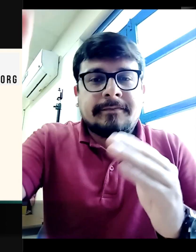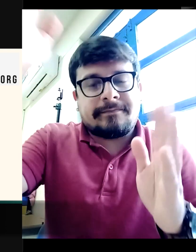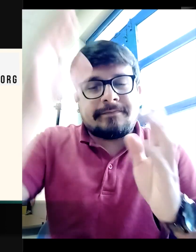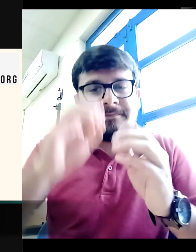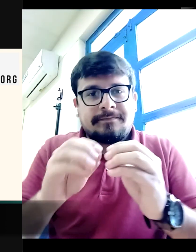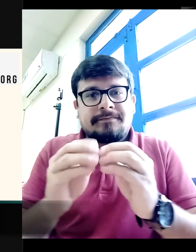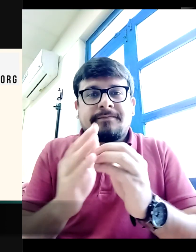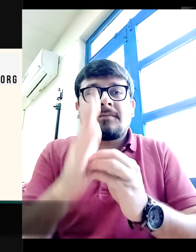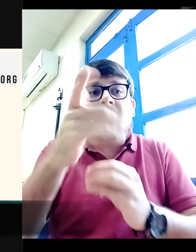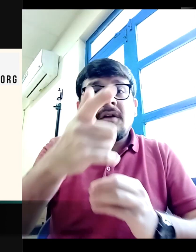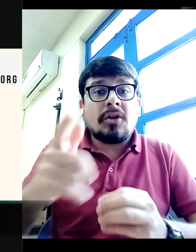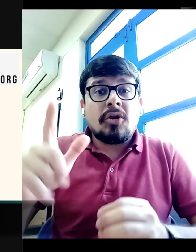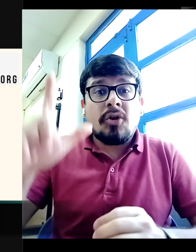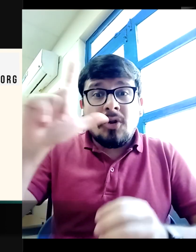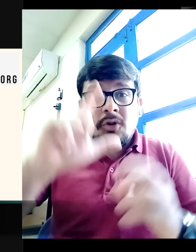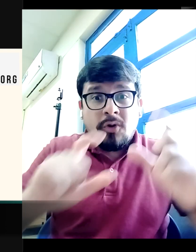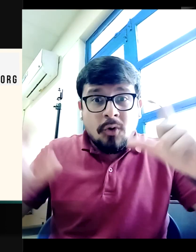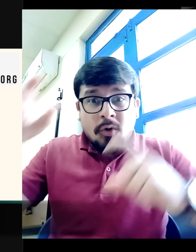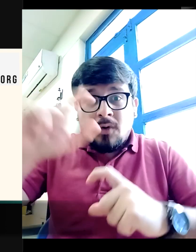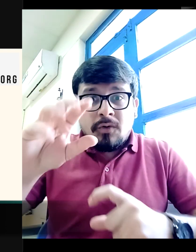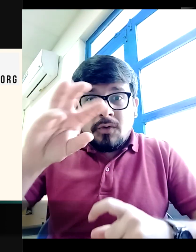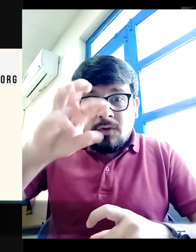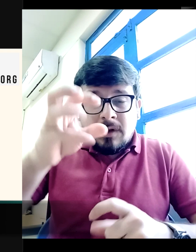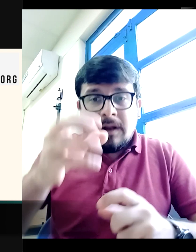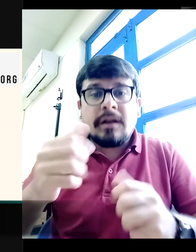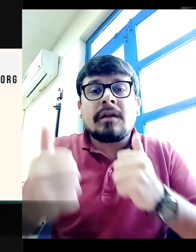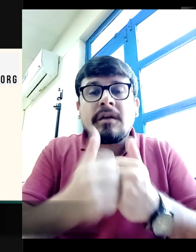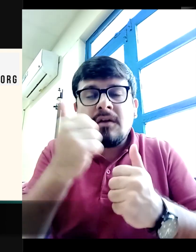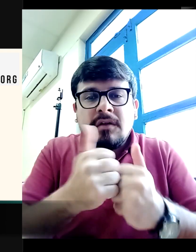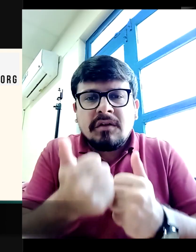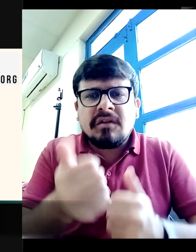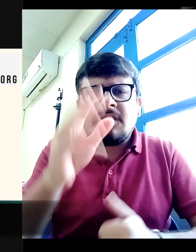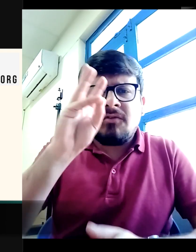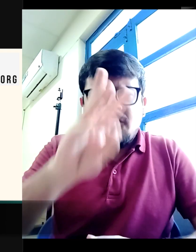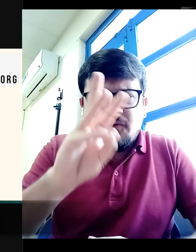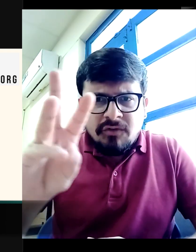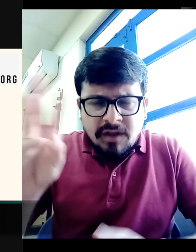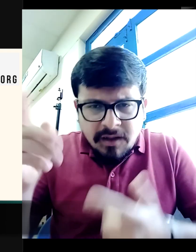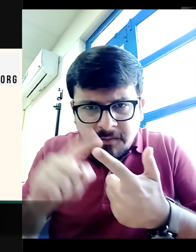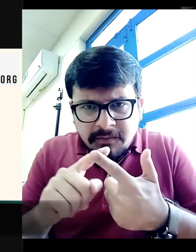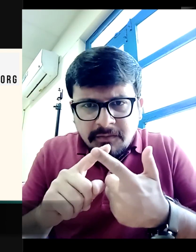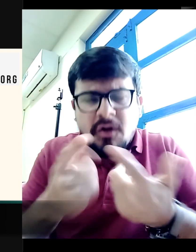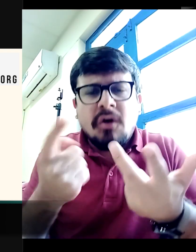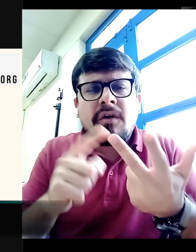we showed you how you can design a logo using an online tool.